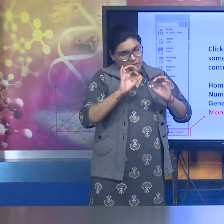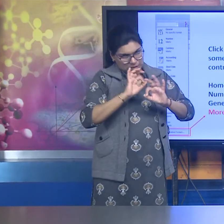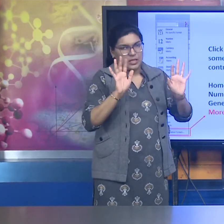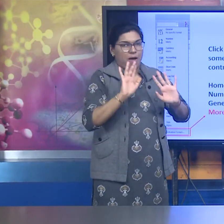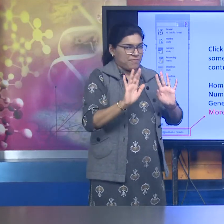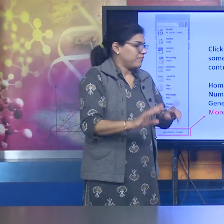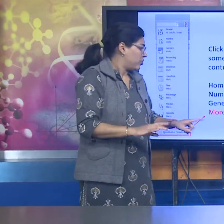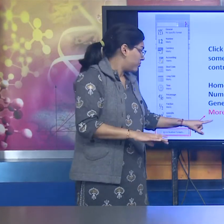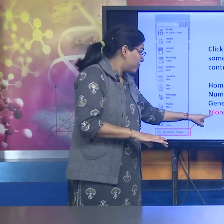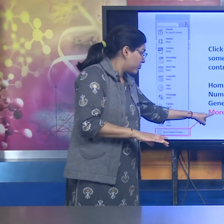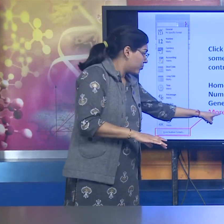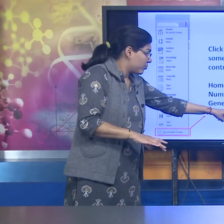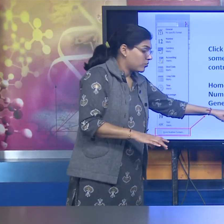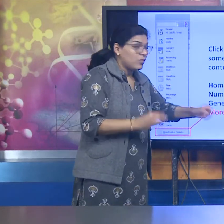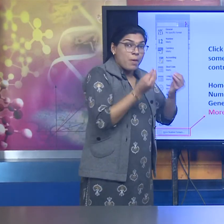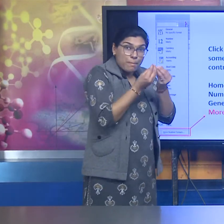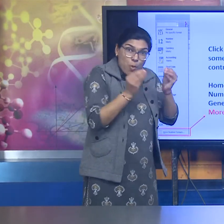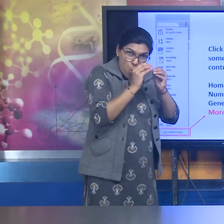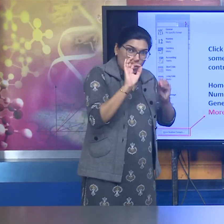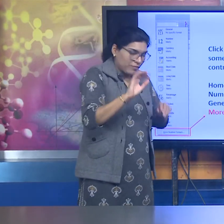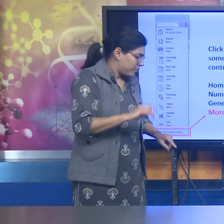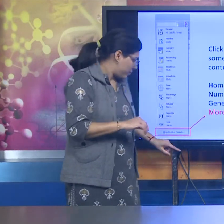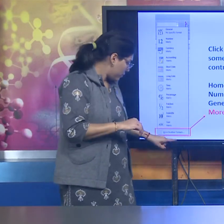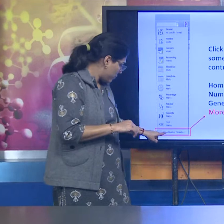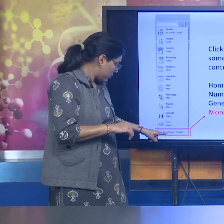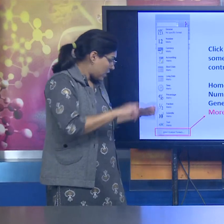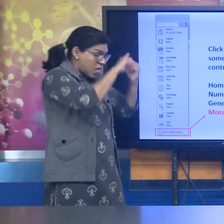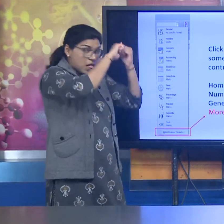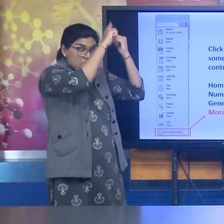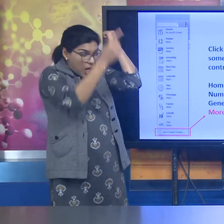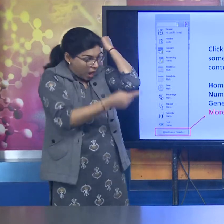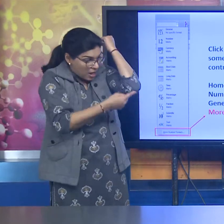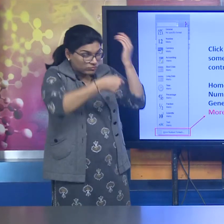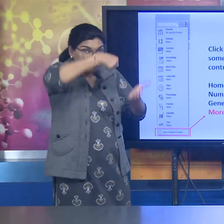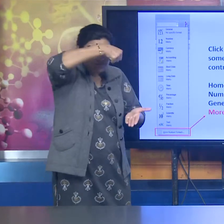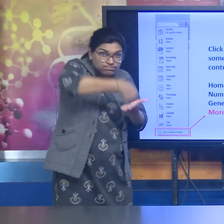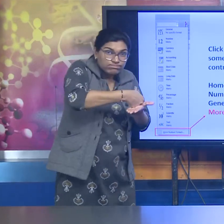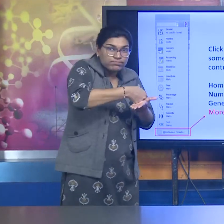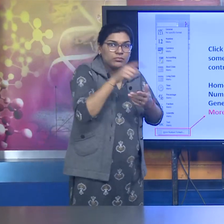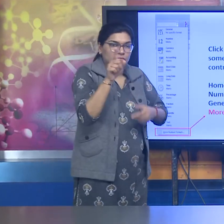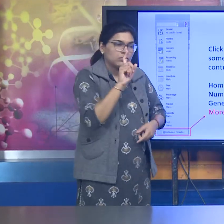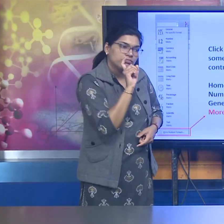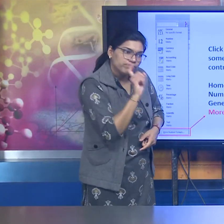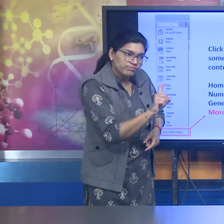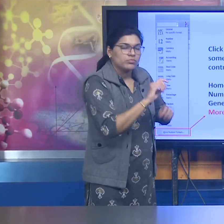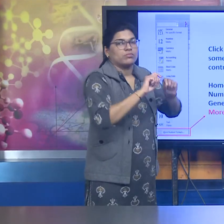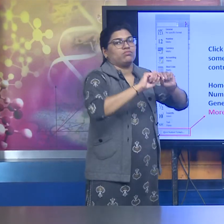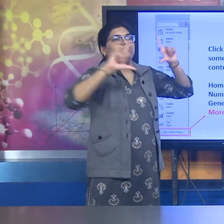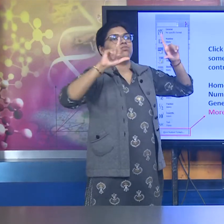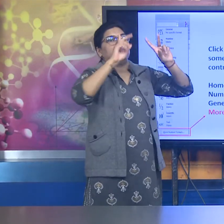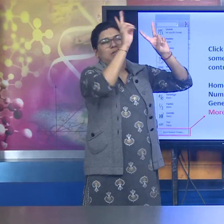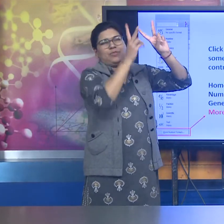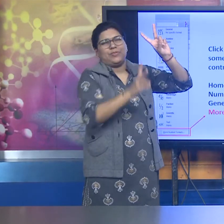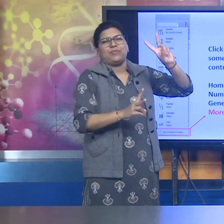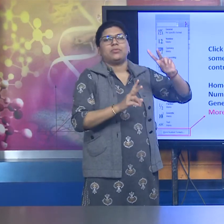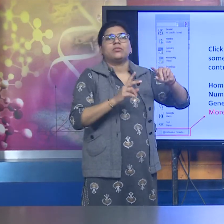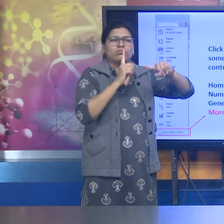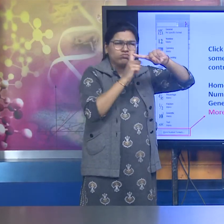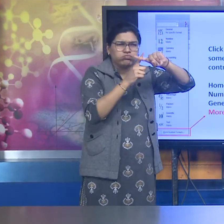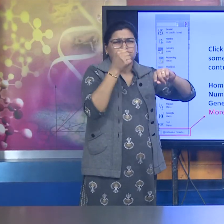and if you feel you want more number formats, you have to click on the last option of the number format.